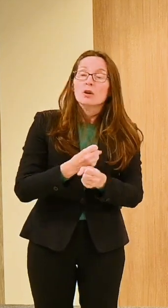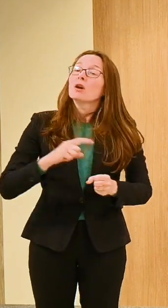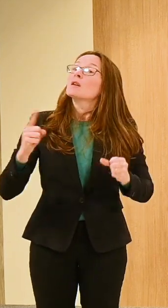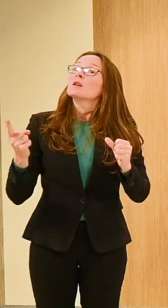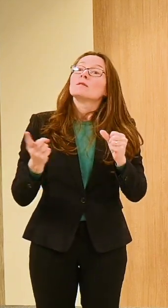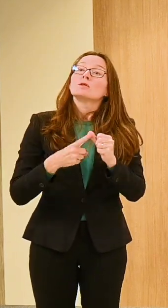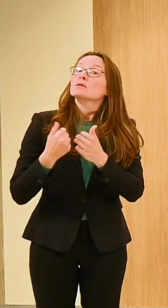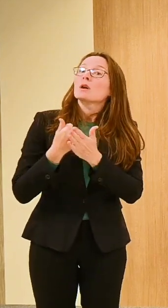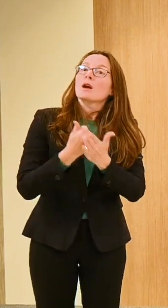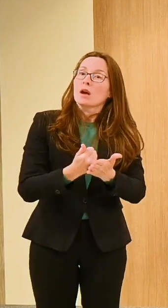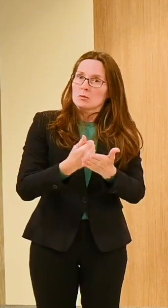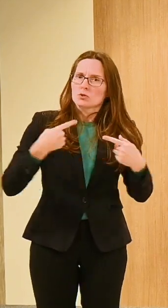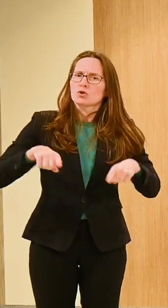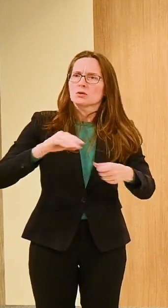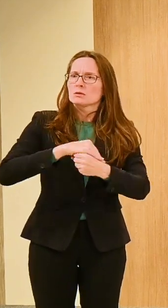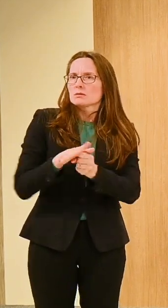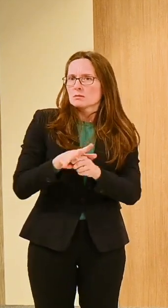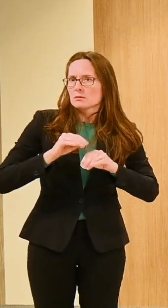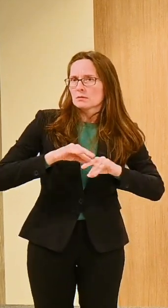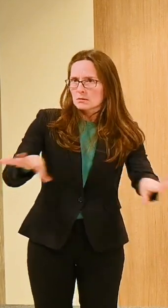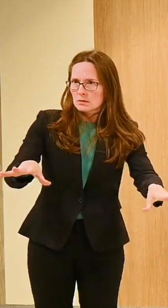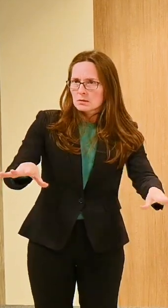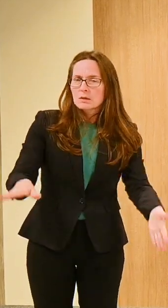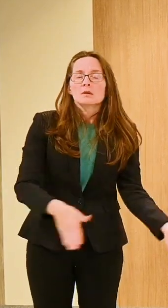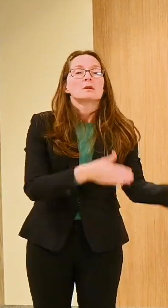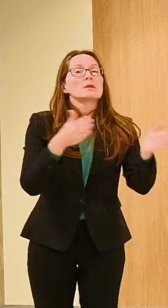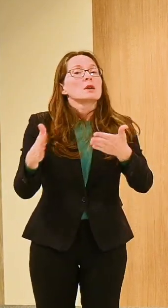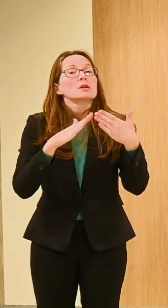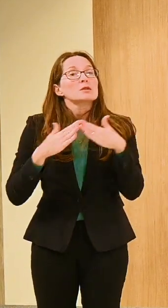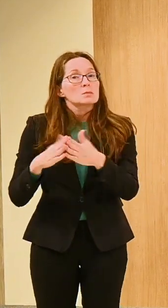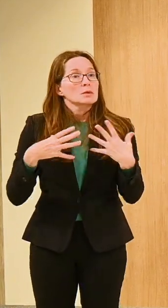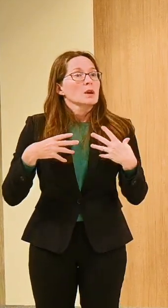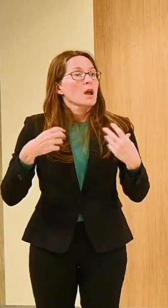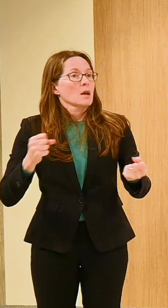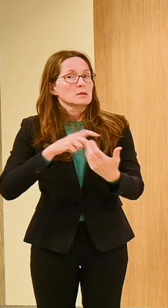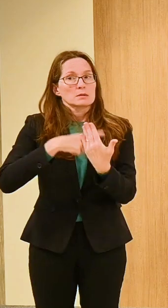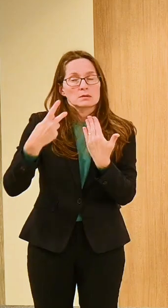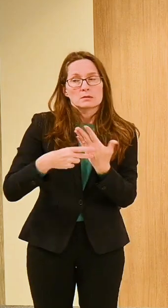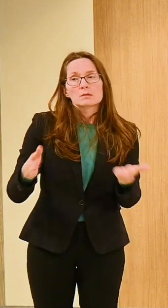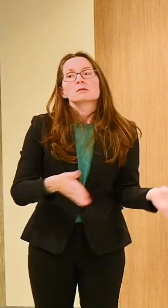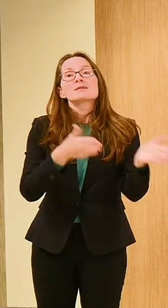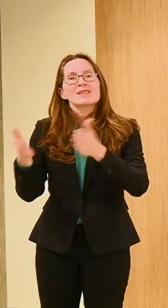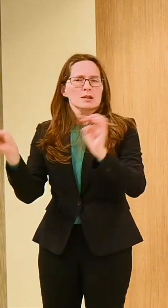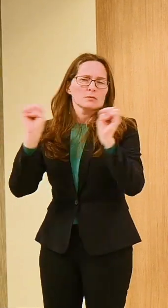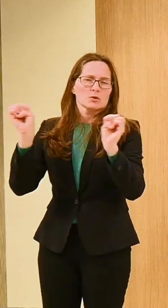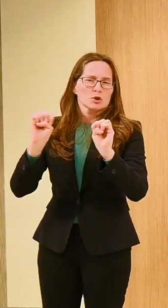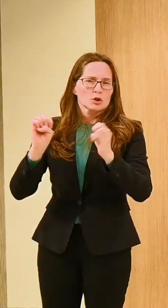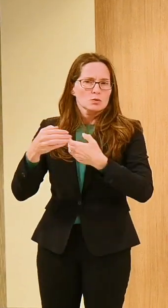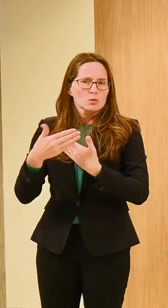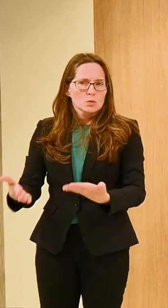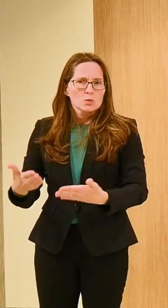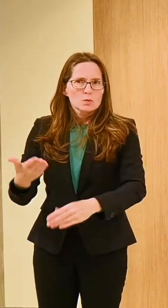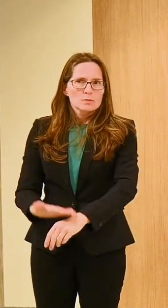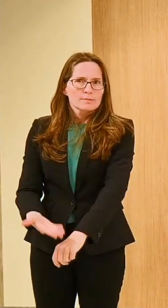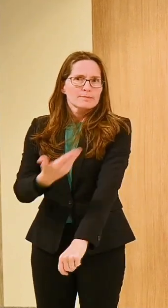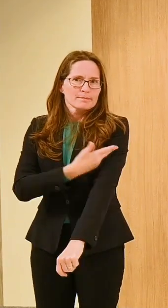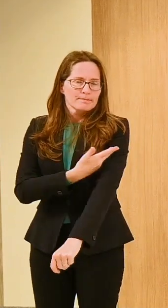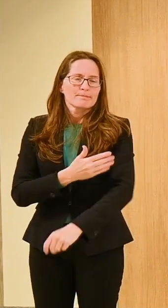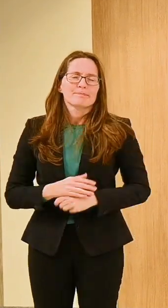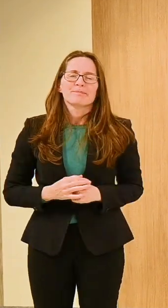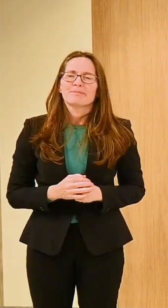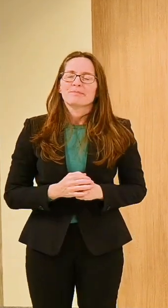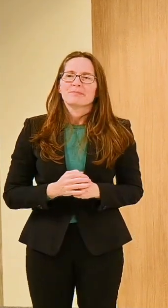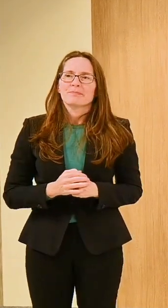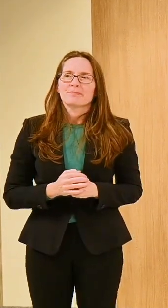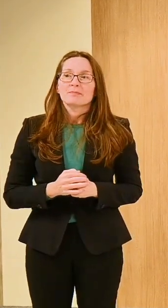pandemic, community health initiatives, and emergency room enhancements. And with this transformational investment in our